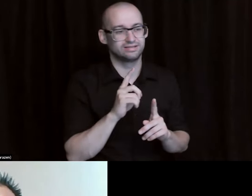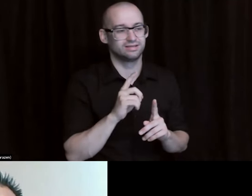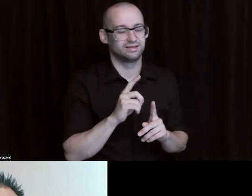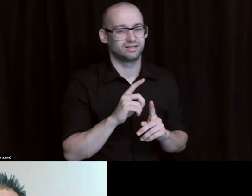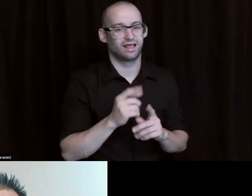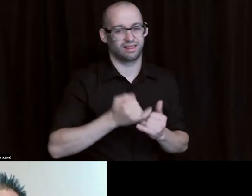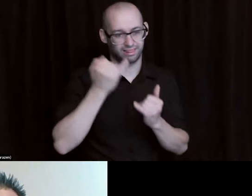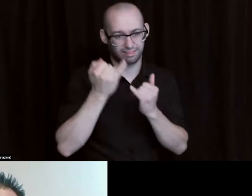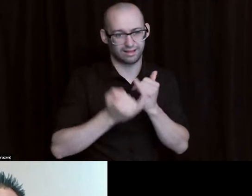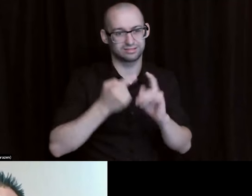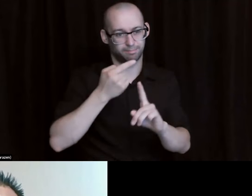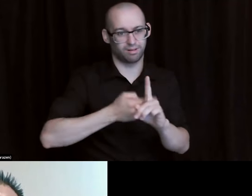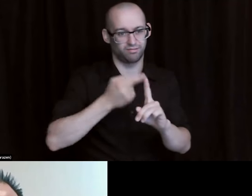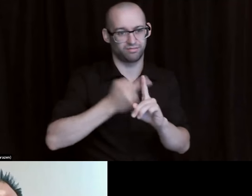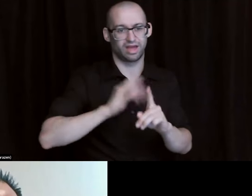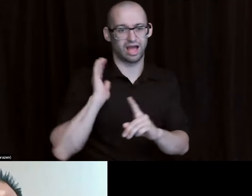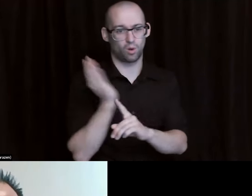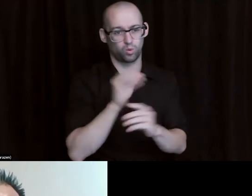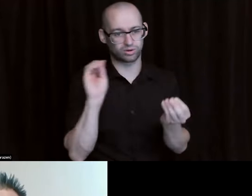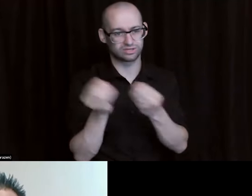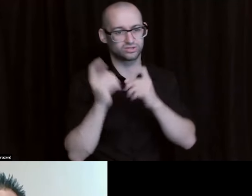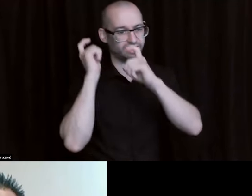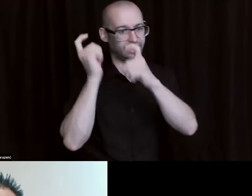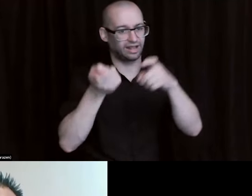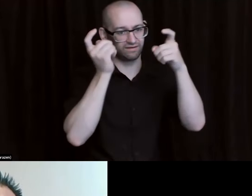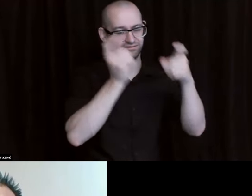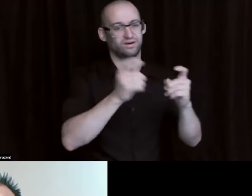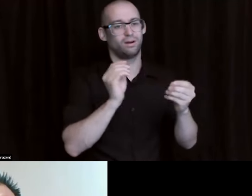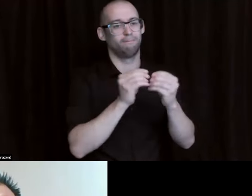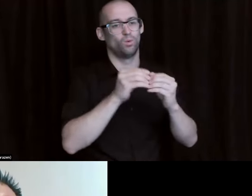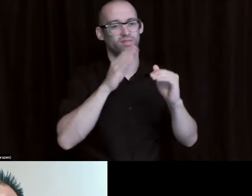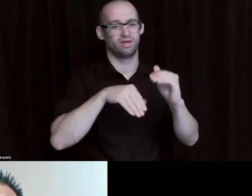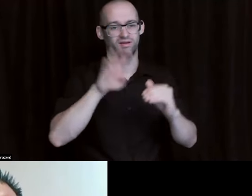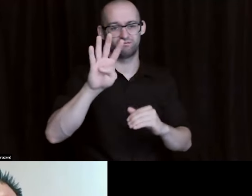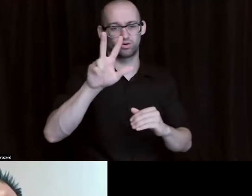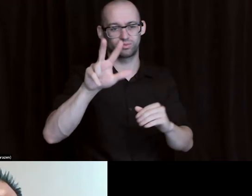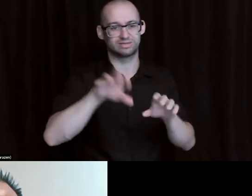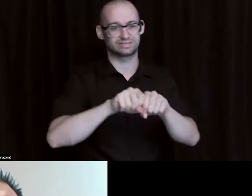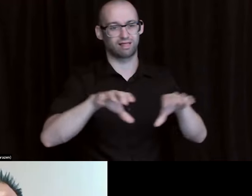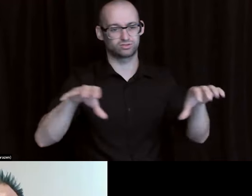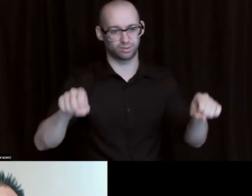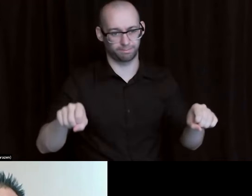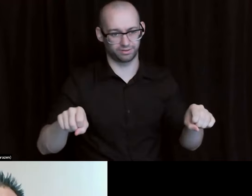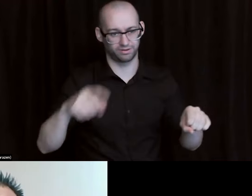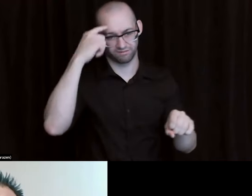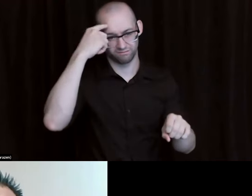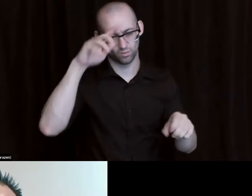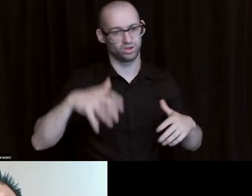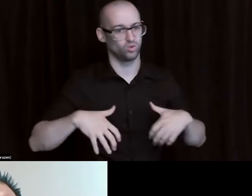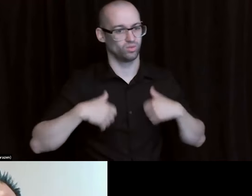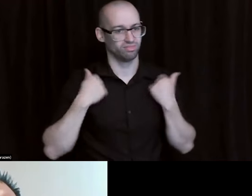last month, our organization gave out more than 43 scholarships to our youth for